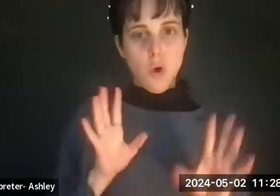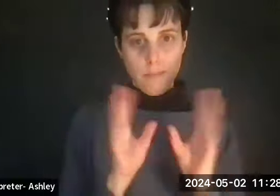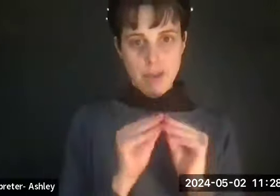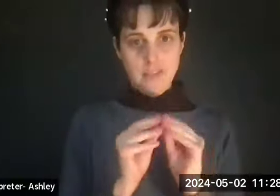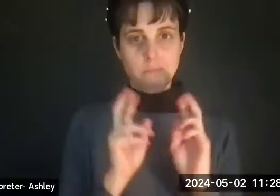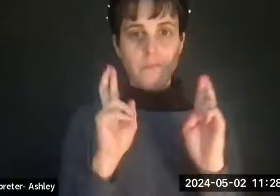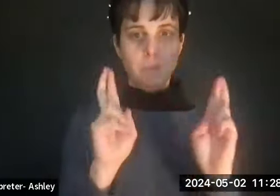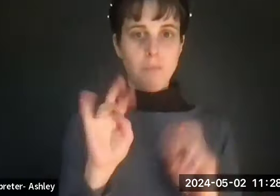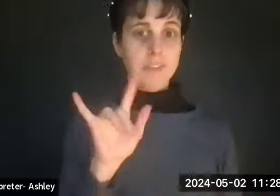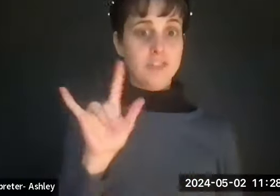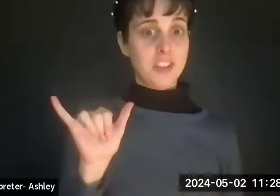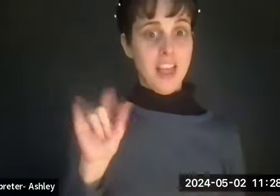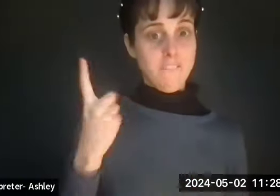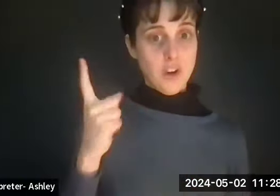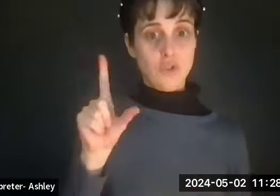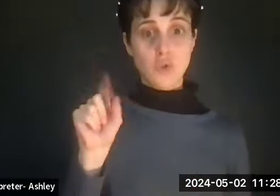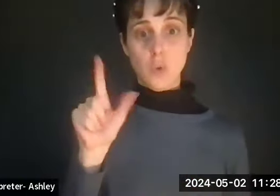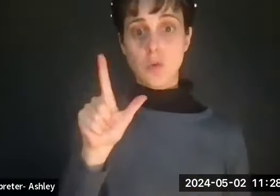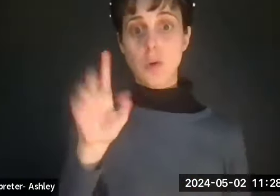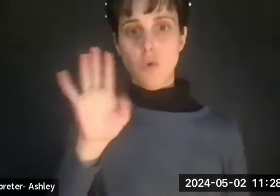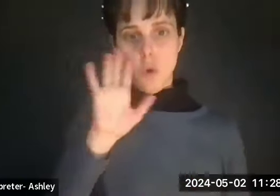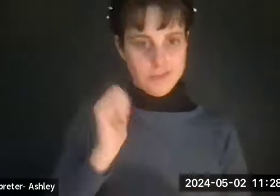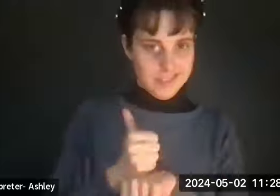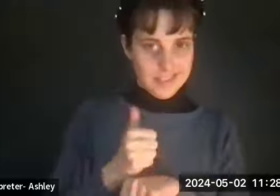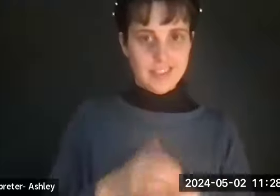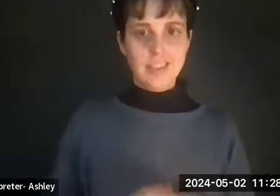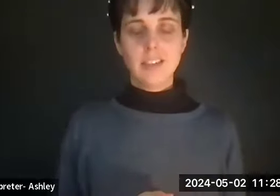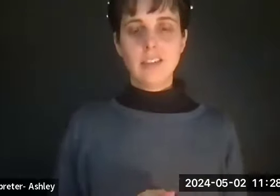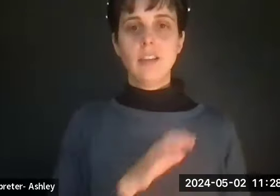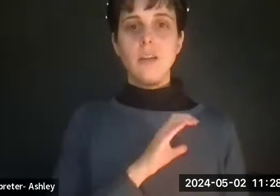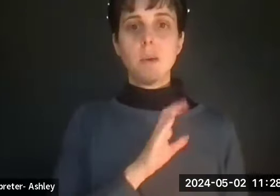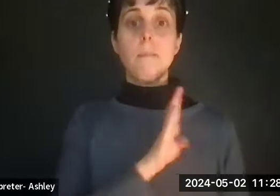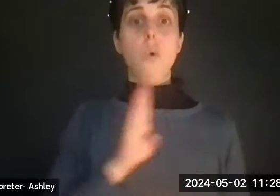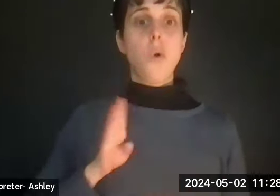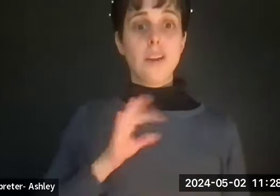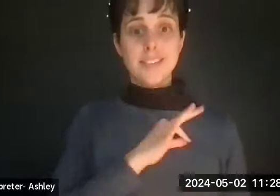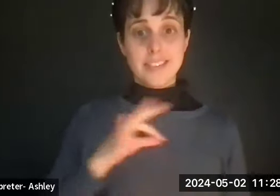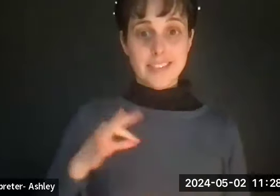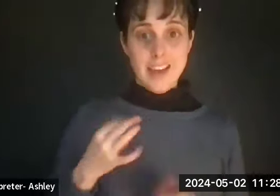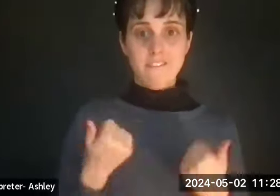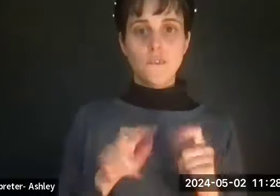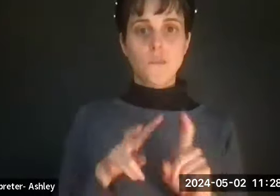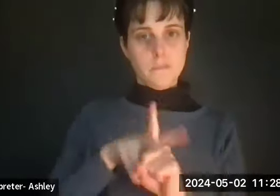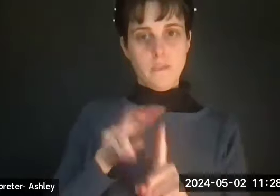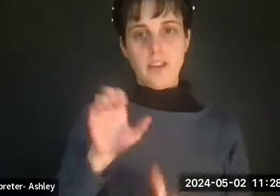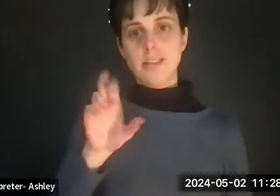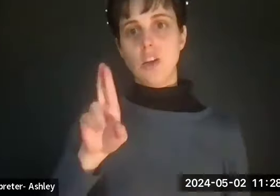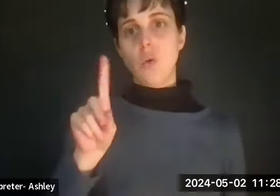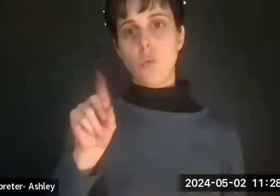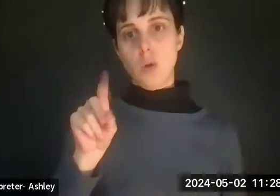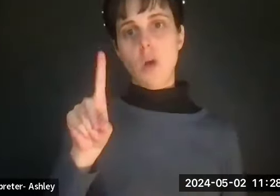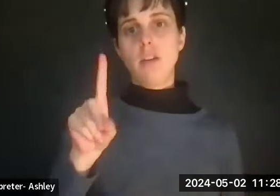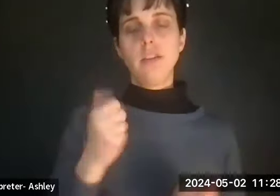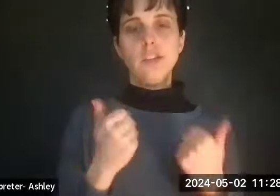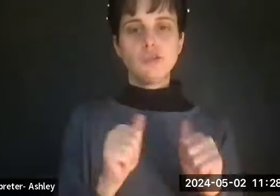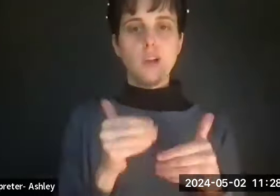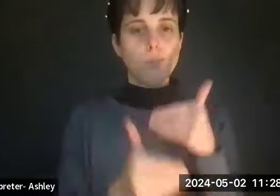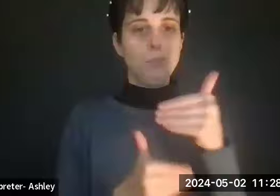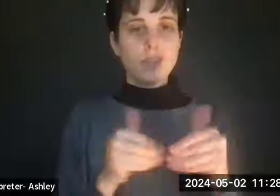2024. Board staff are also simultaneously working on filing a CR 101 to begin the process of permanent